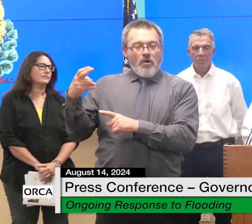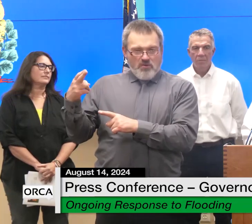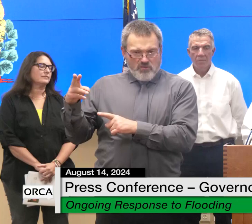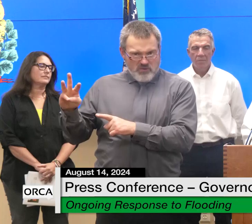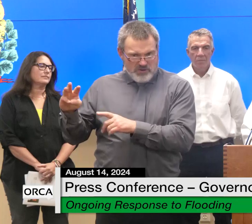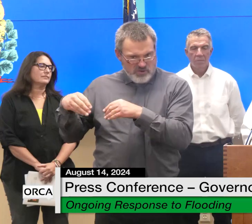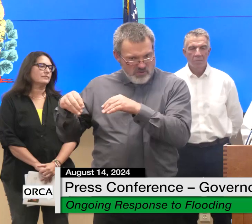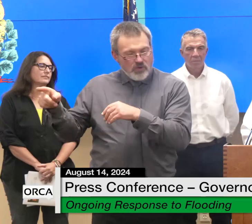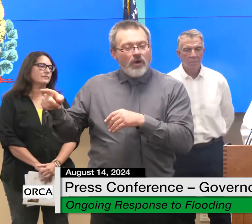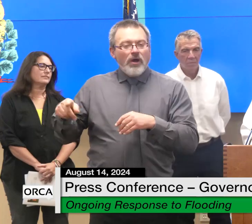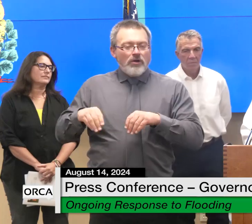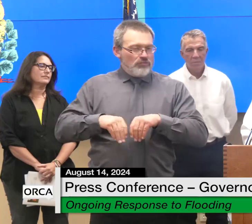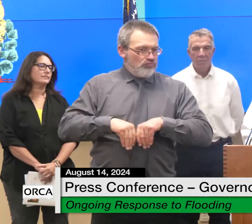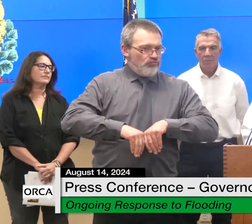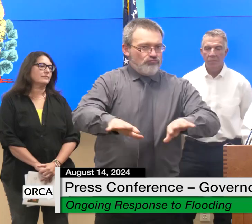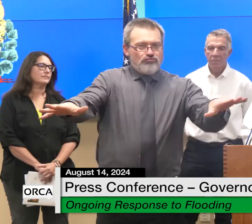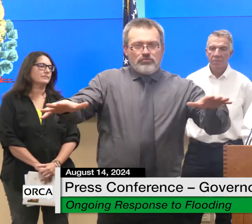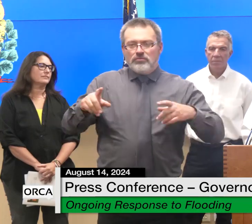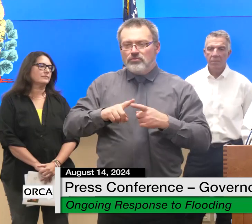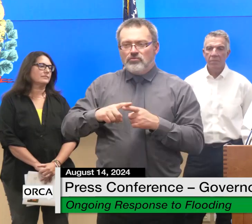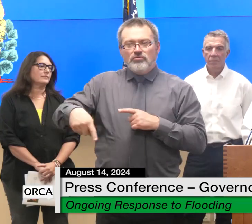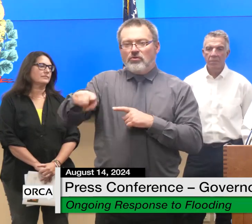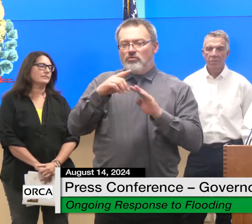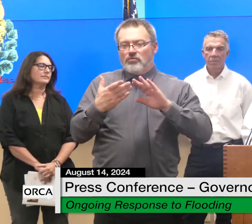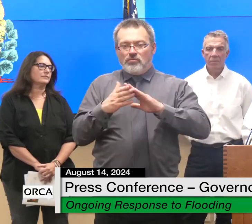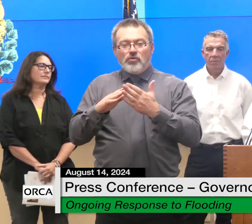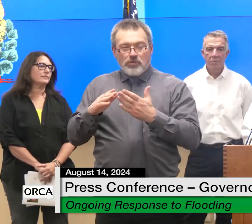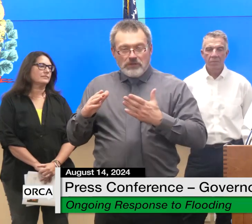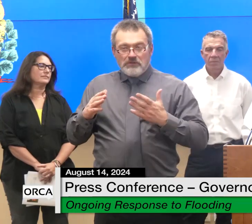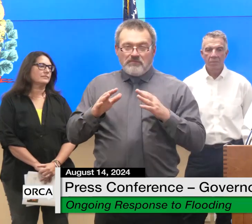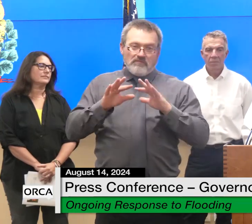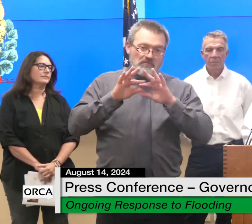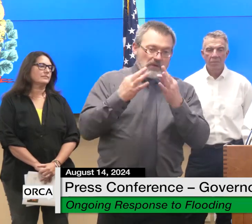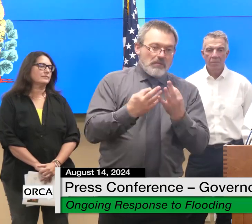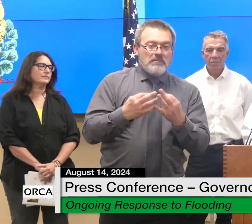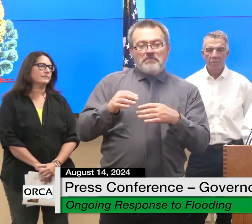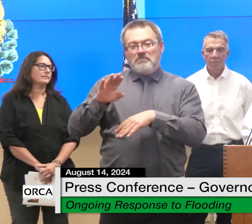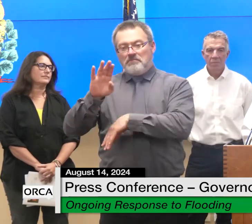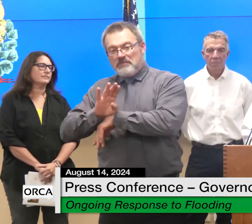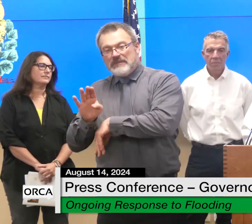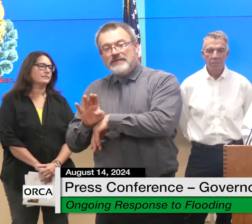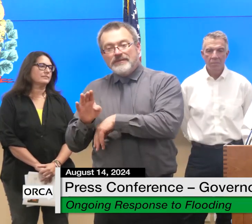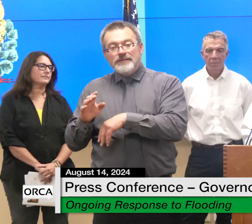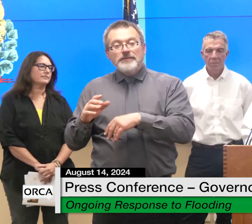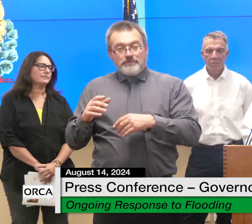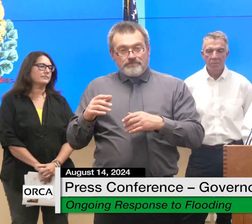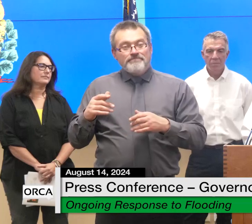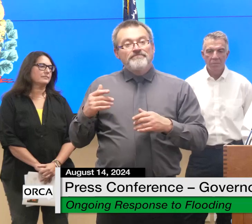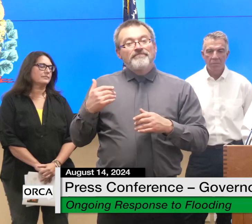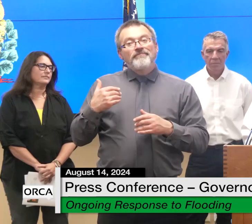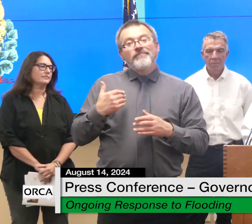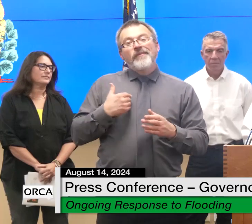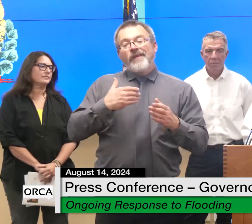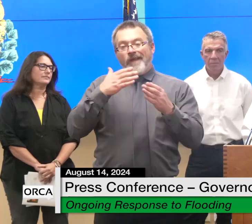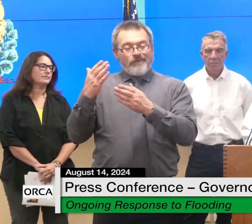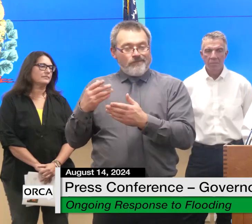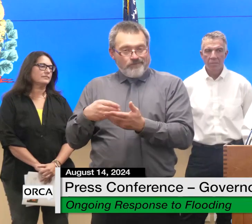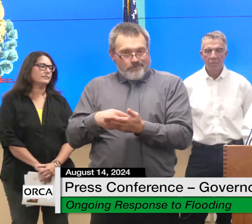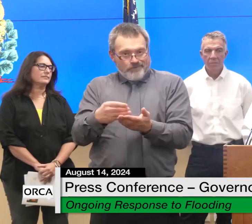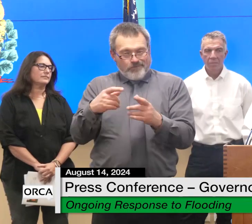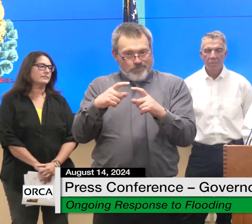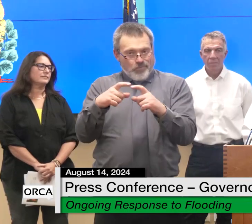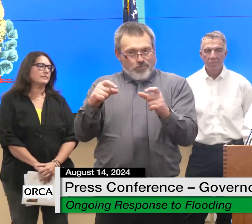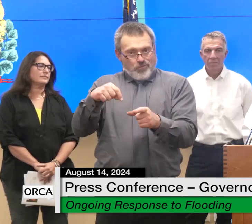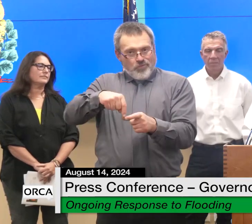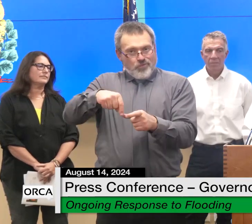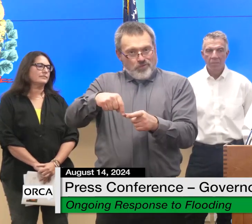communities and provided to families, as well as gift cards for building supplies. The same with UPS and their